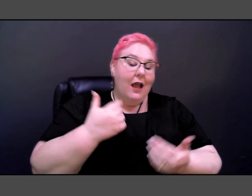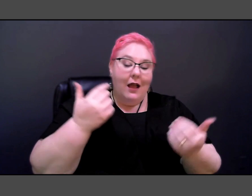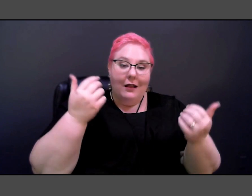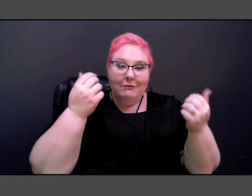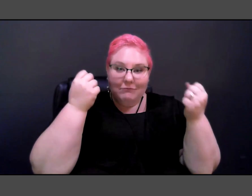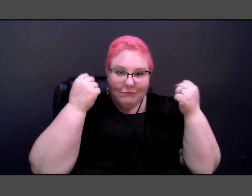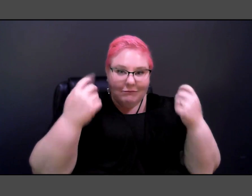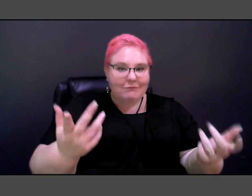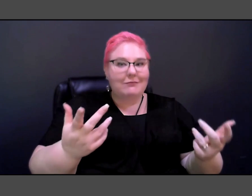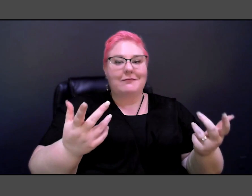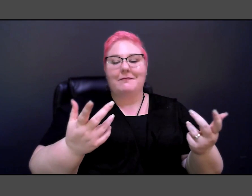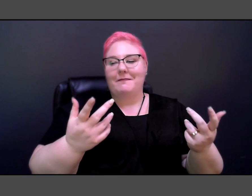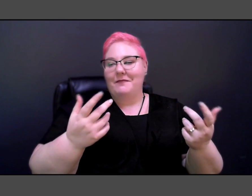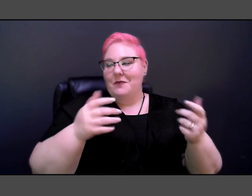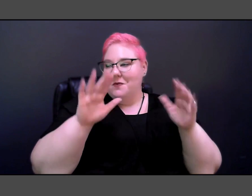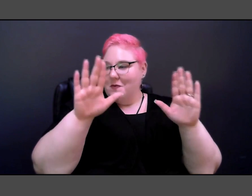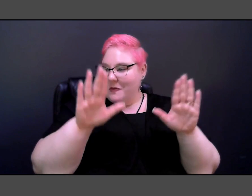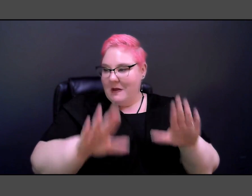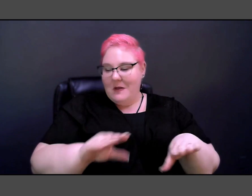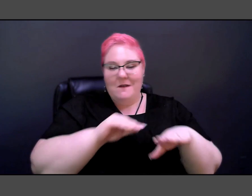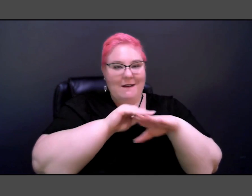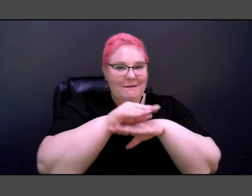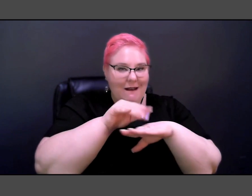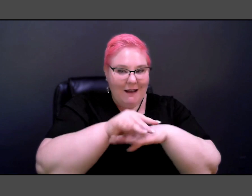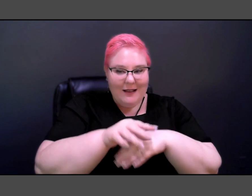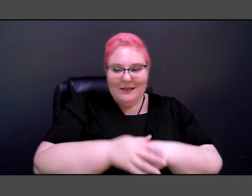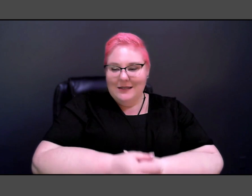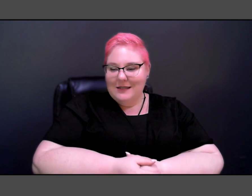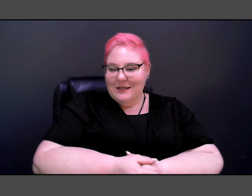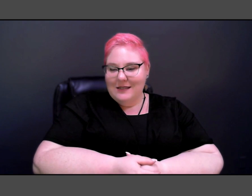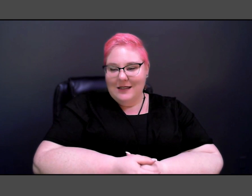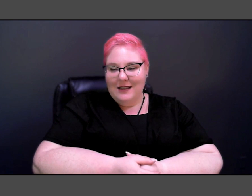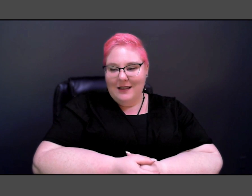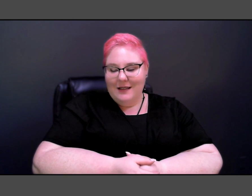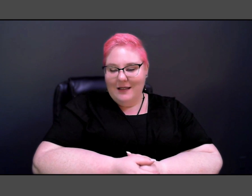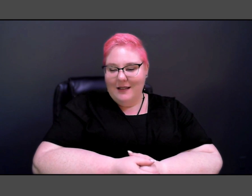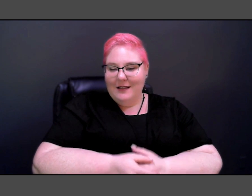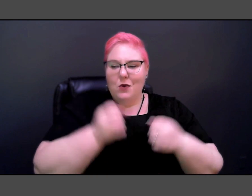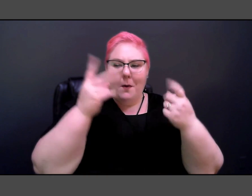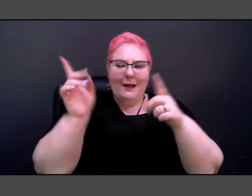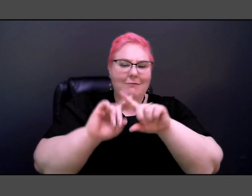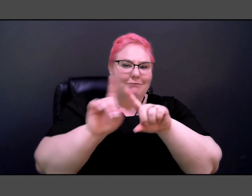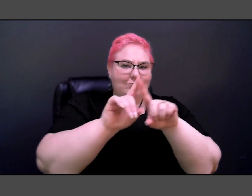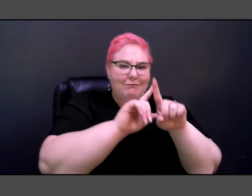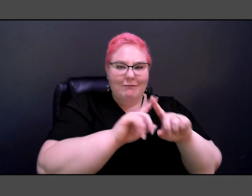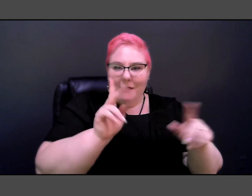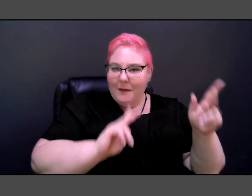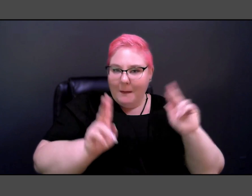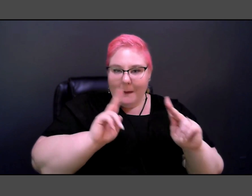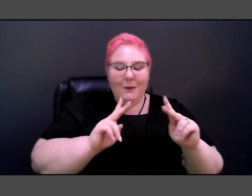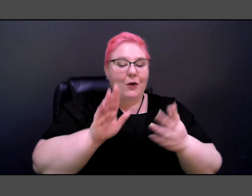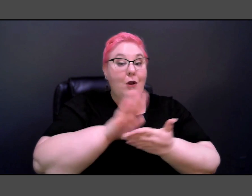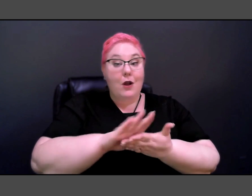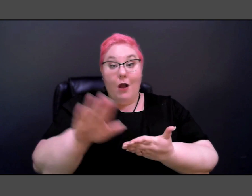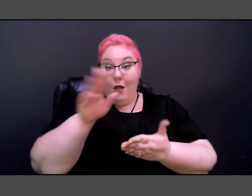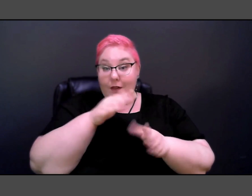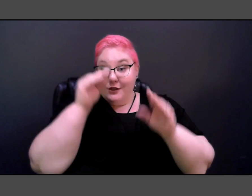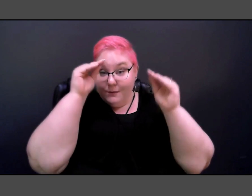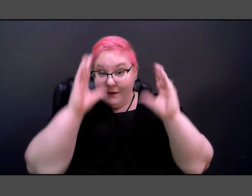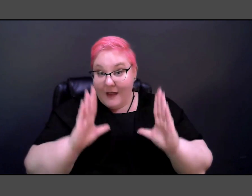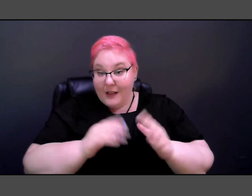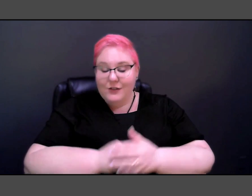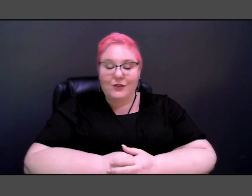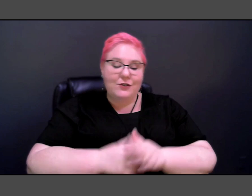much wonderful advice from so many people, college professors, law